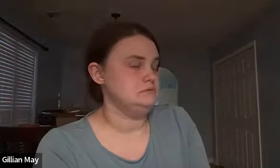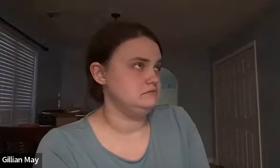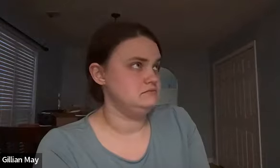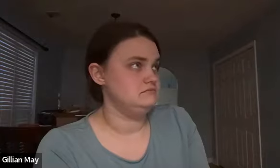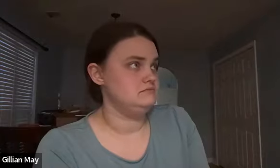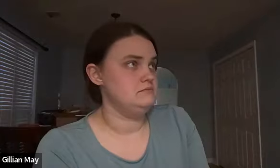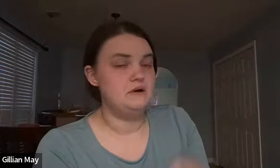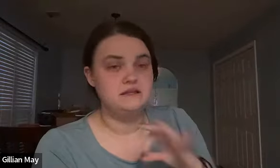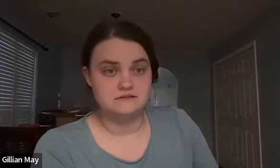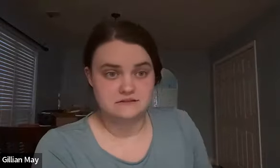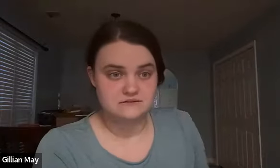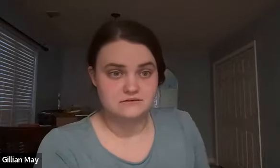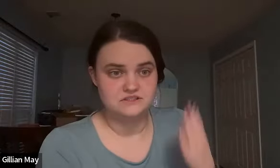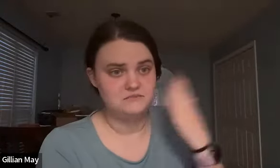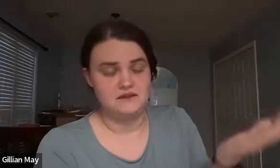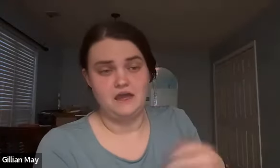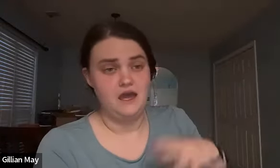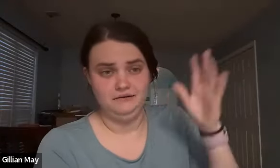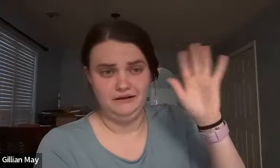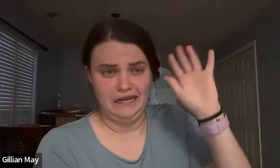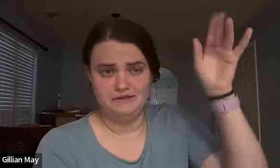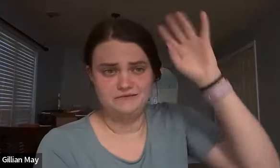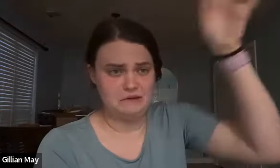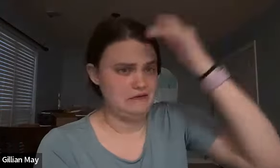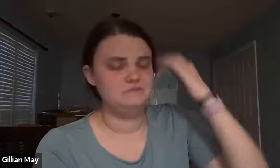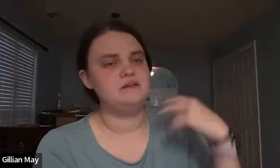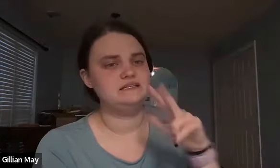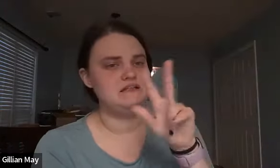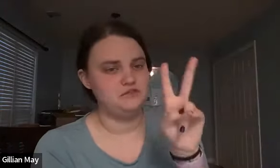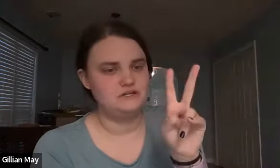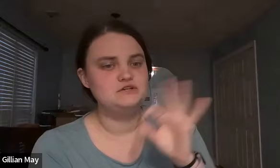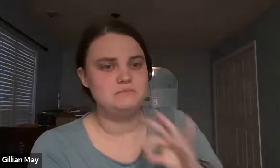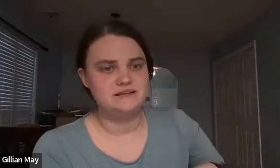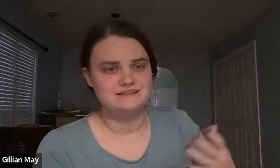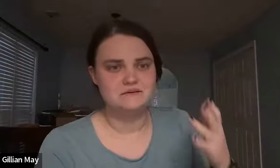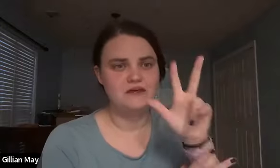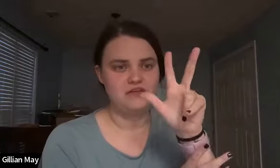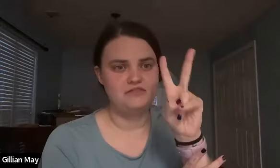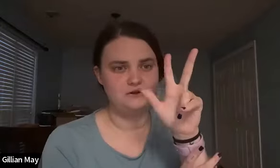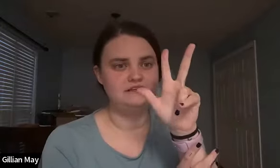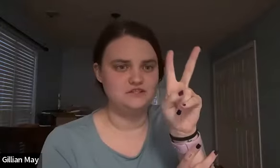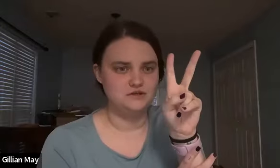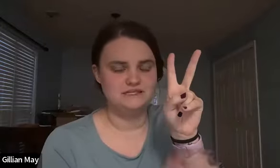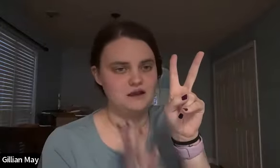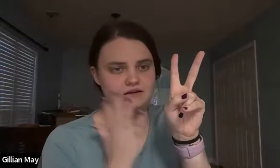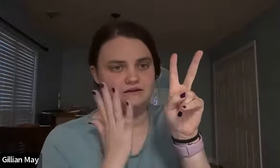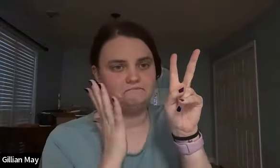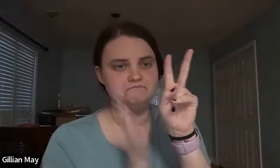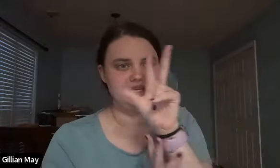32 buttons or something like that. I know that's very random, but like saying like 32 buttons, something like that, 32 is not going to be as